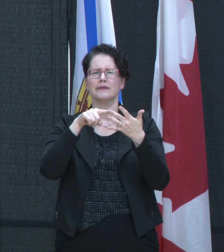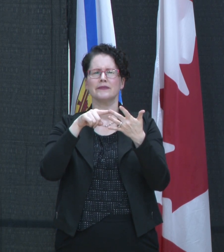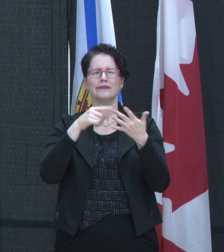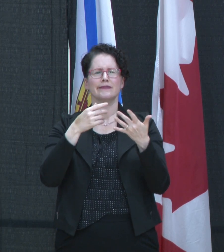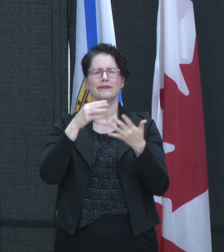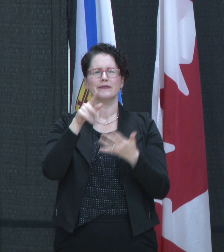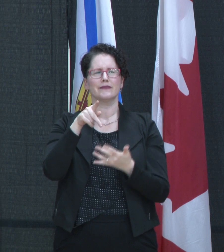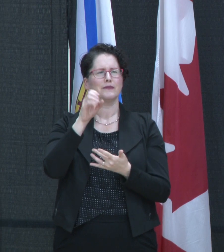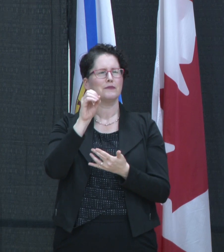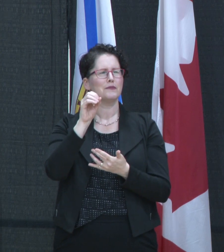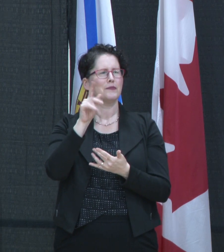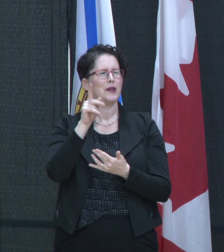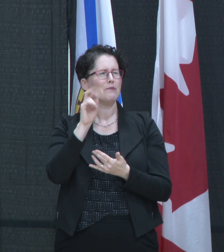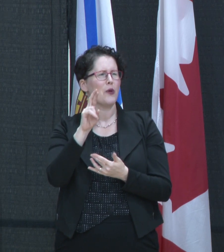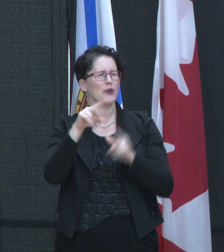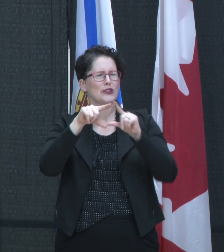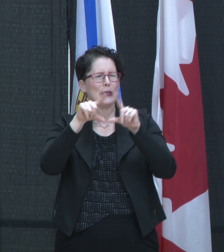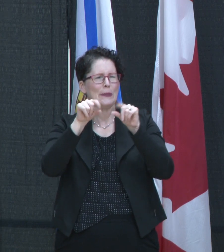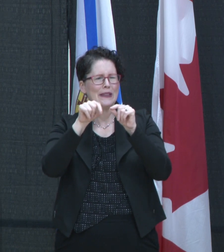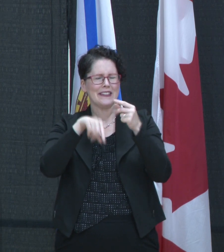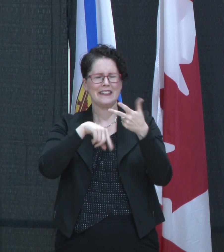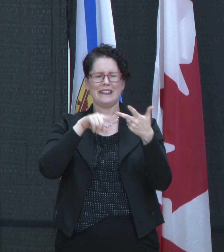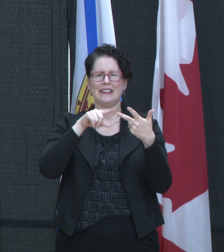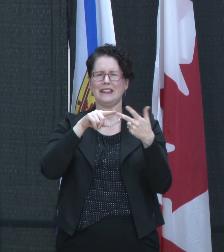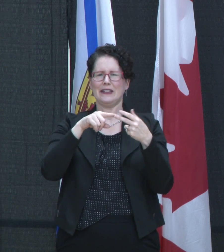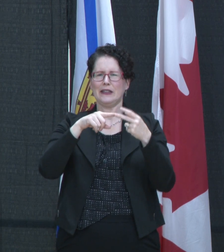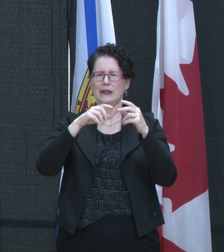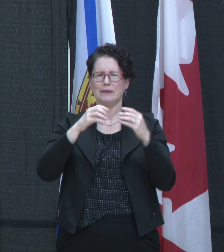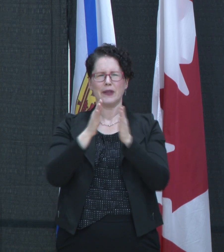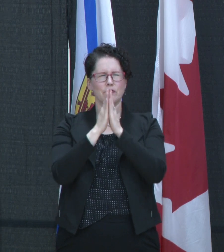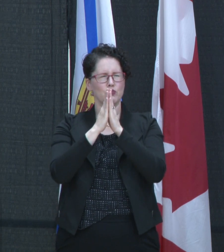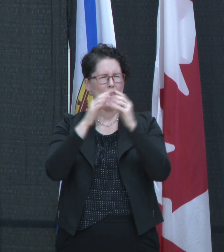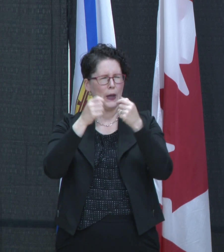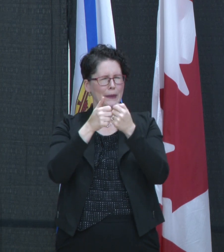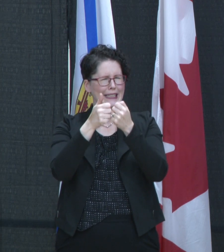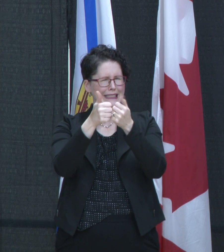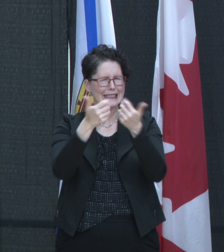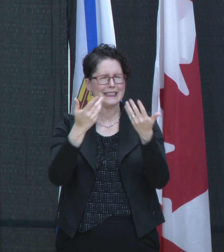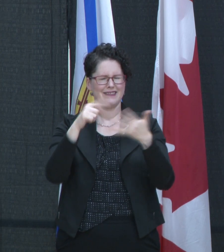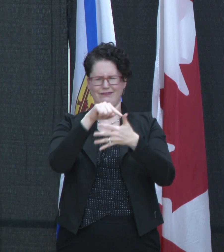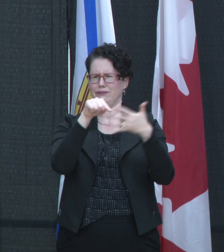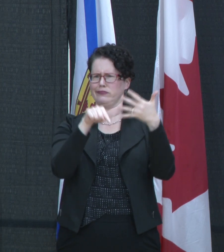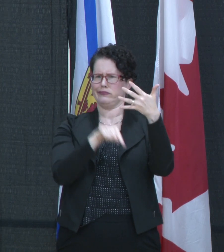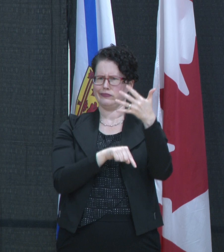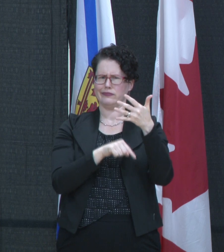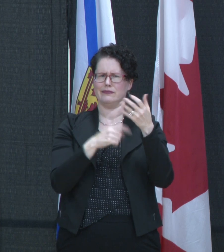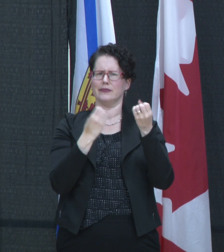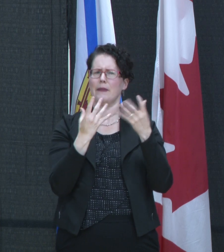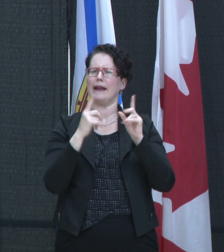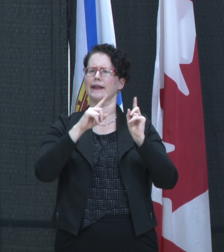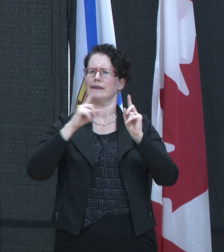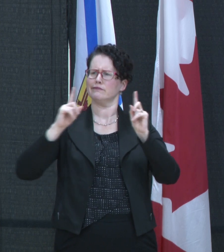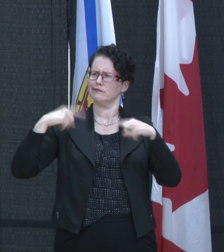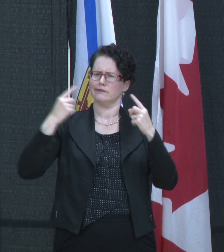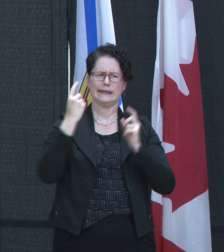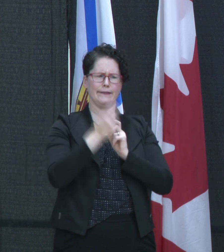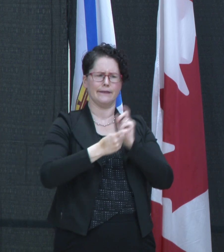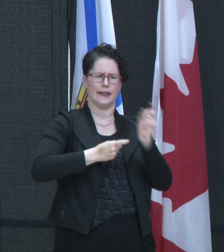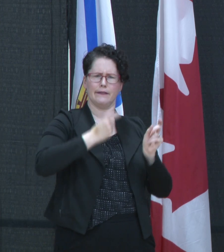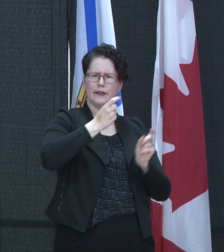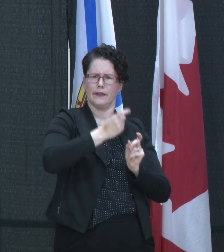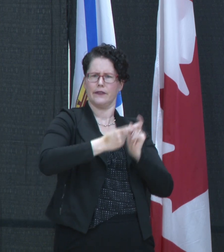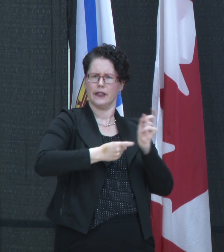lucky poker chip, he had rosary beads. These were items that people had given him over the years that had